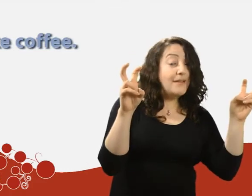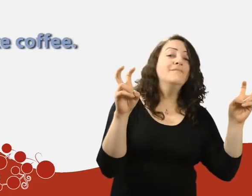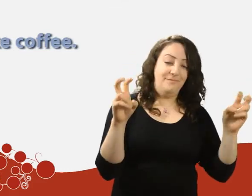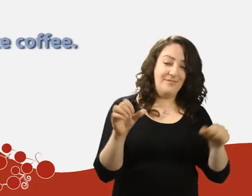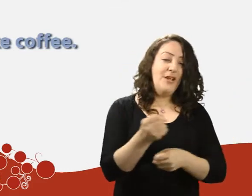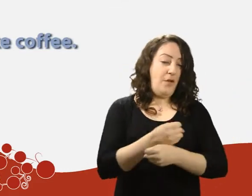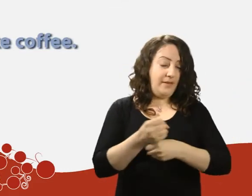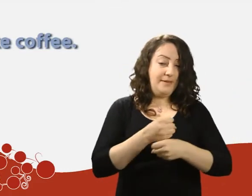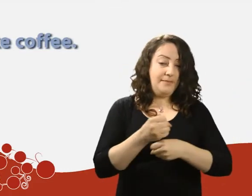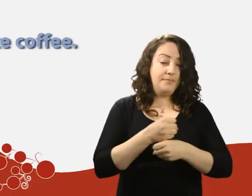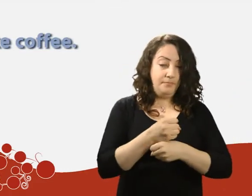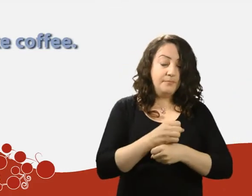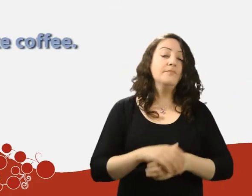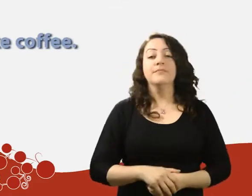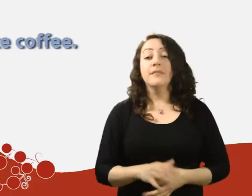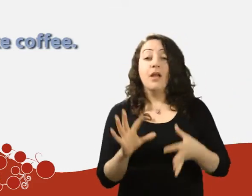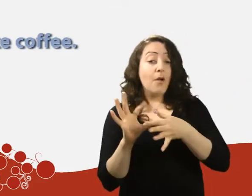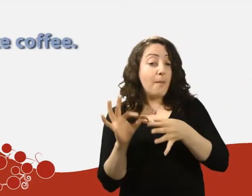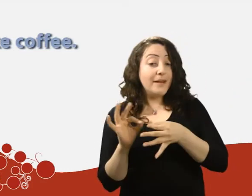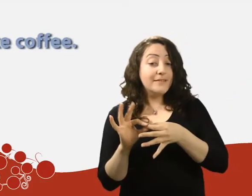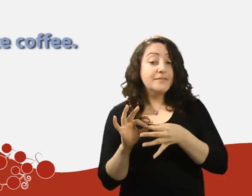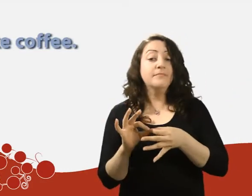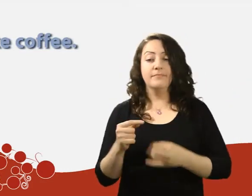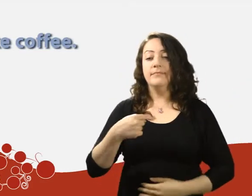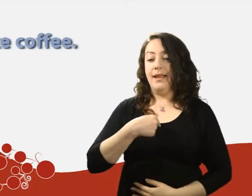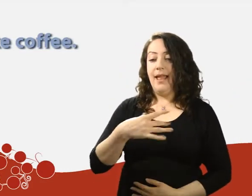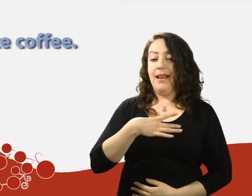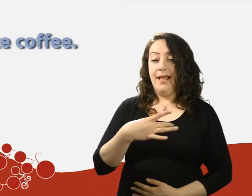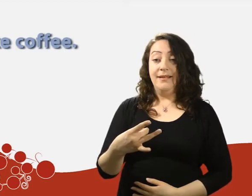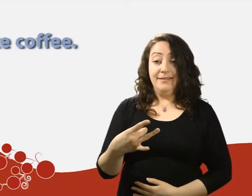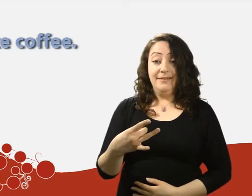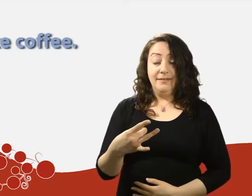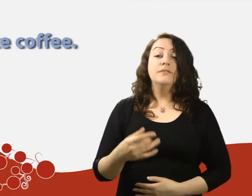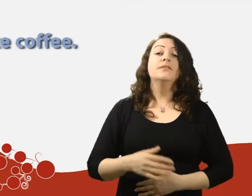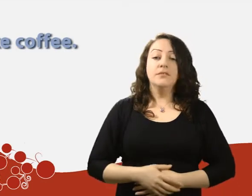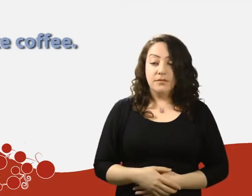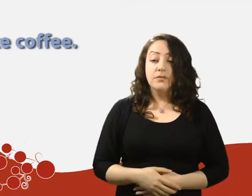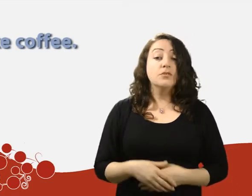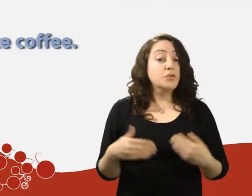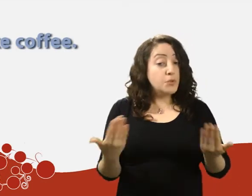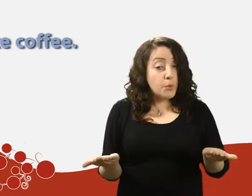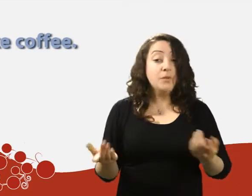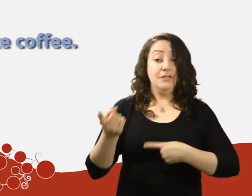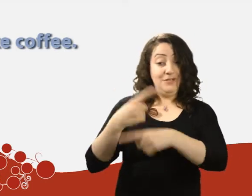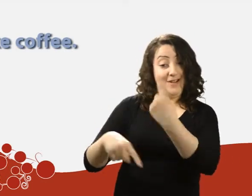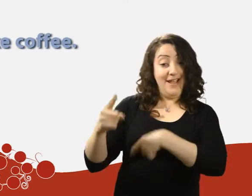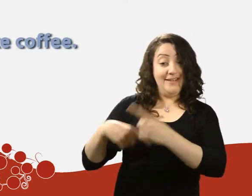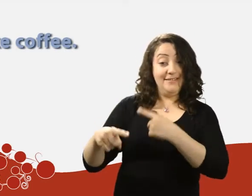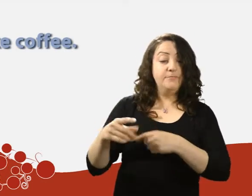the topic is coffee, and the comment is, I like. So in ASL, the sentence